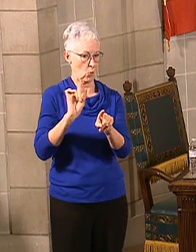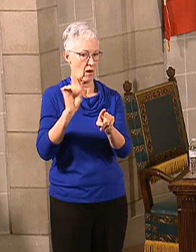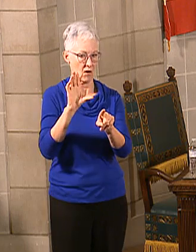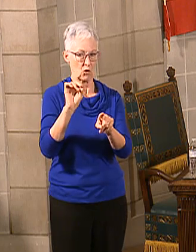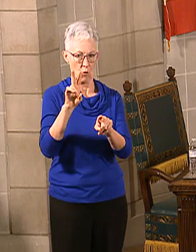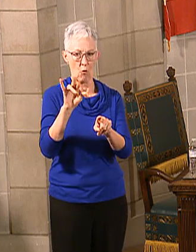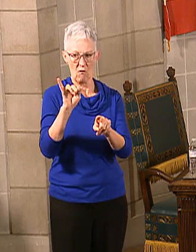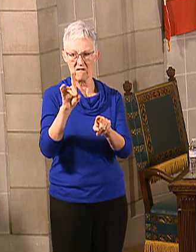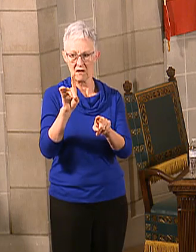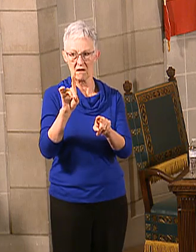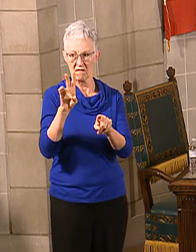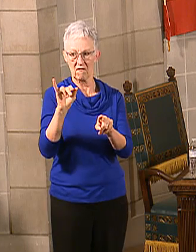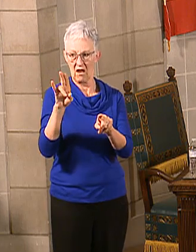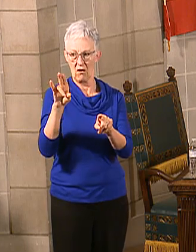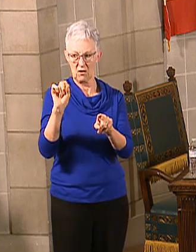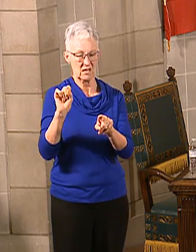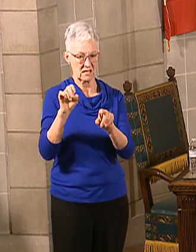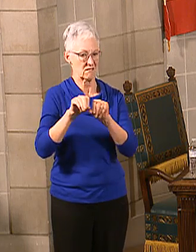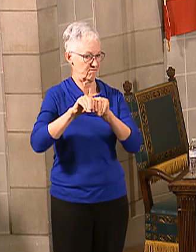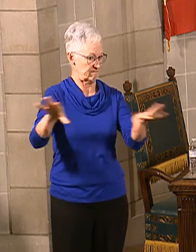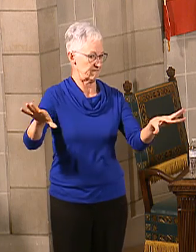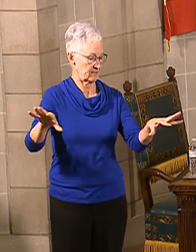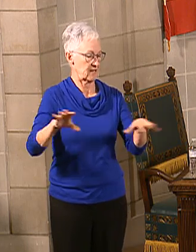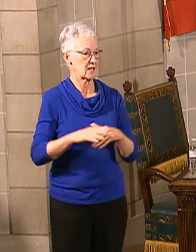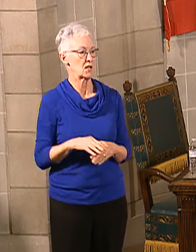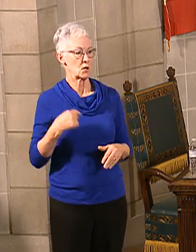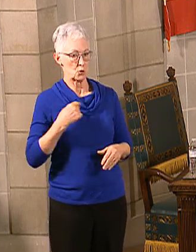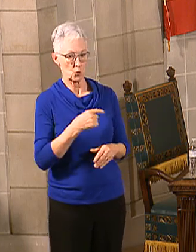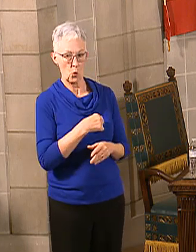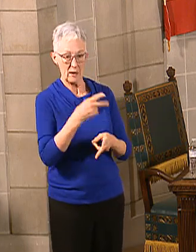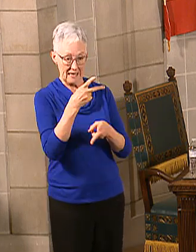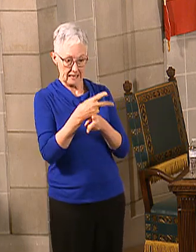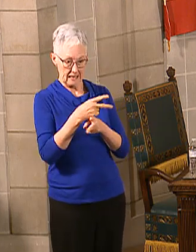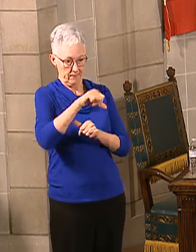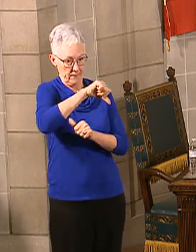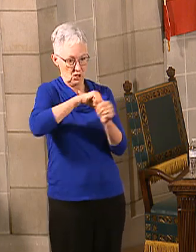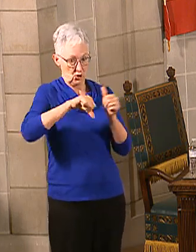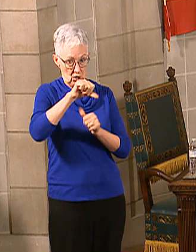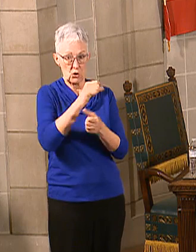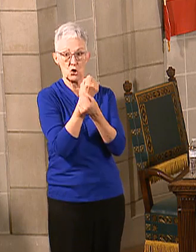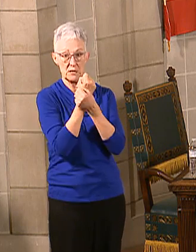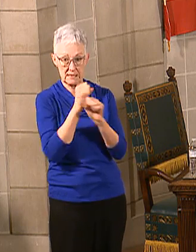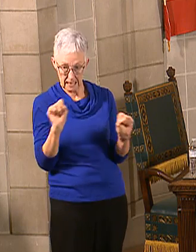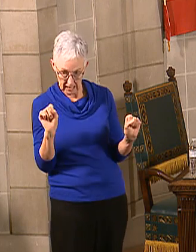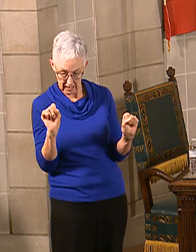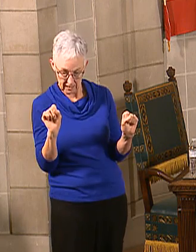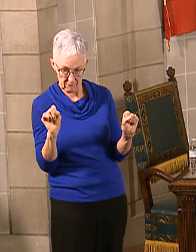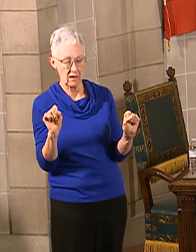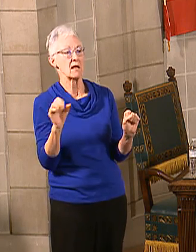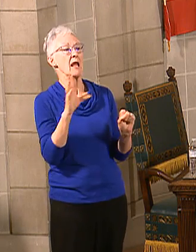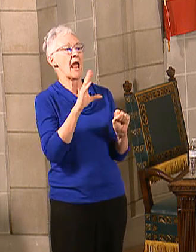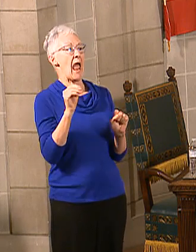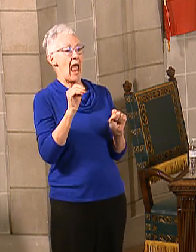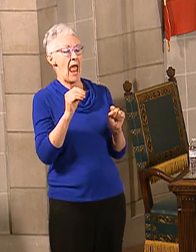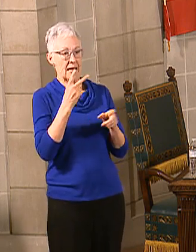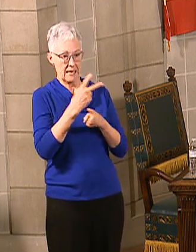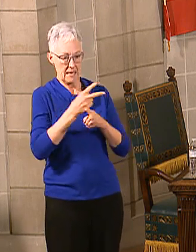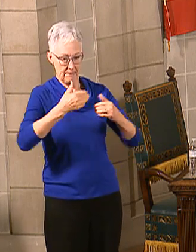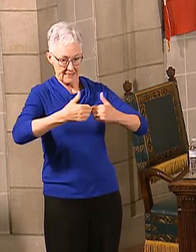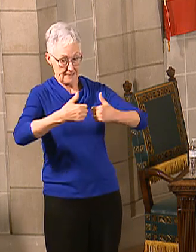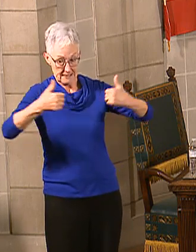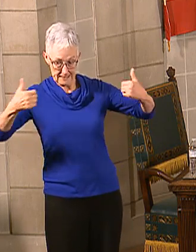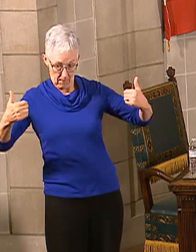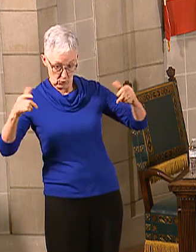with both other customers and with our employees. Give everyone an opportunity to breathe their own air and